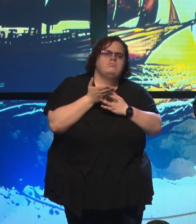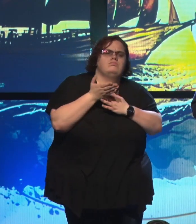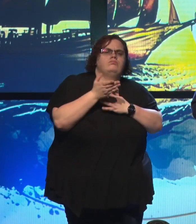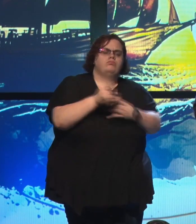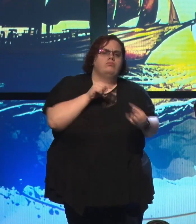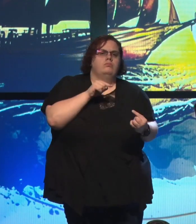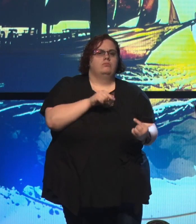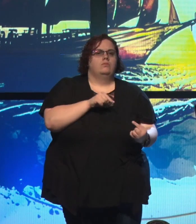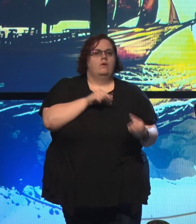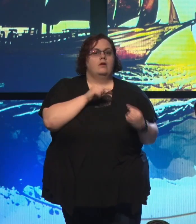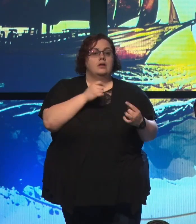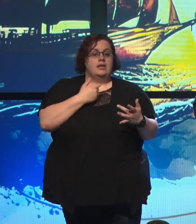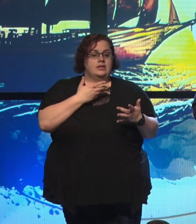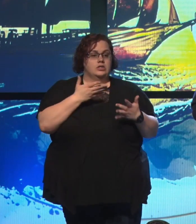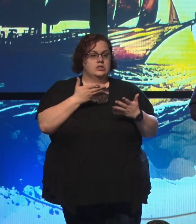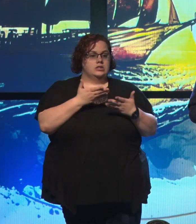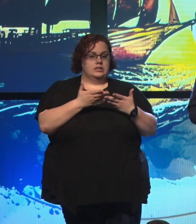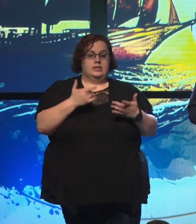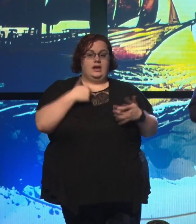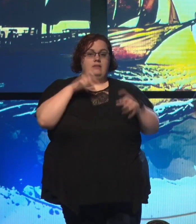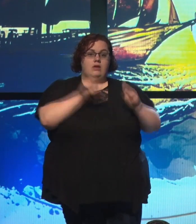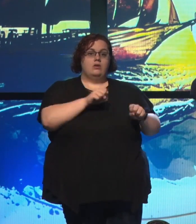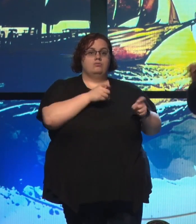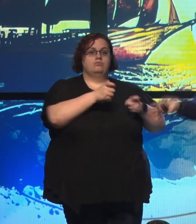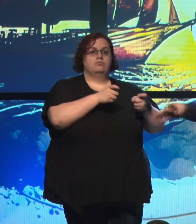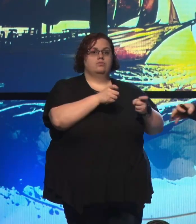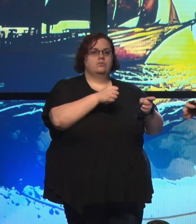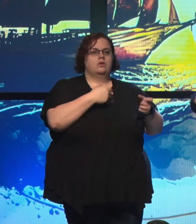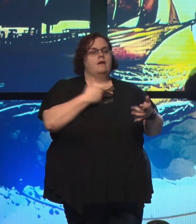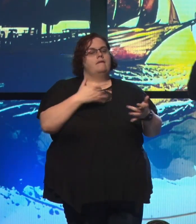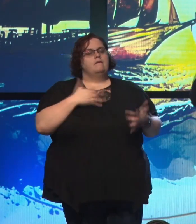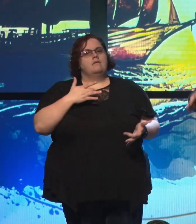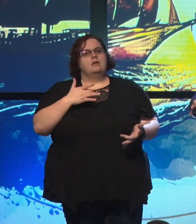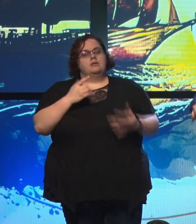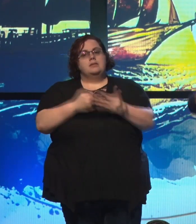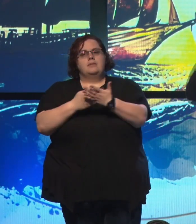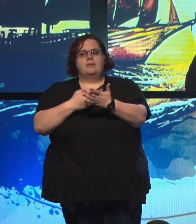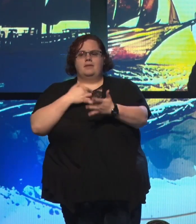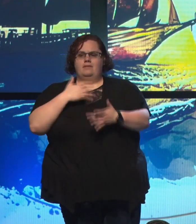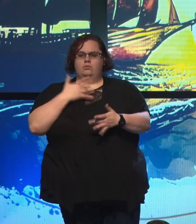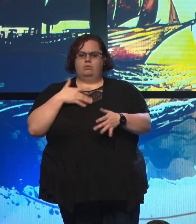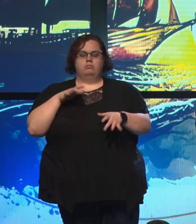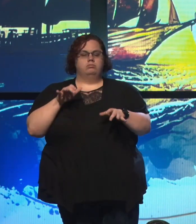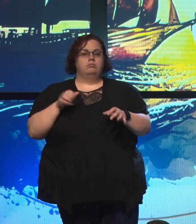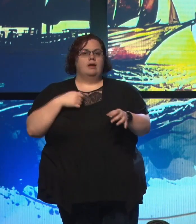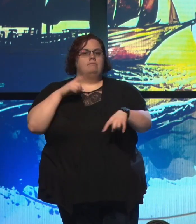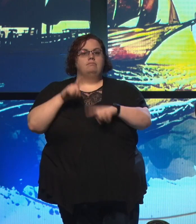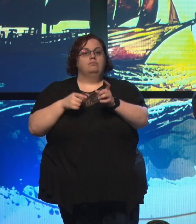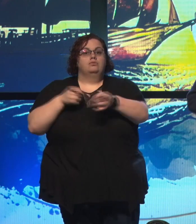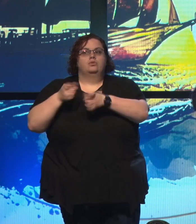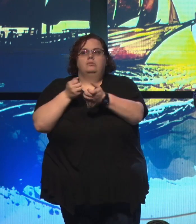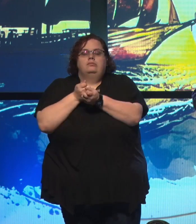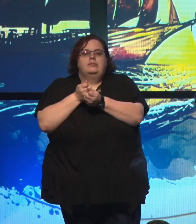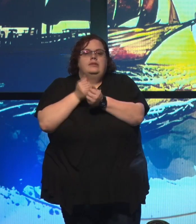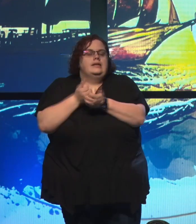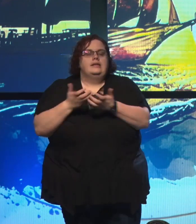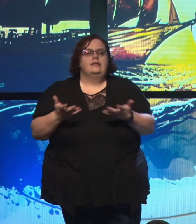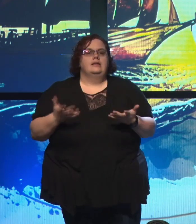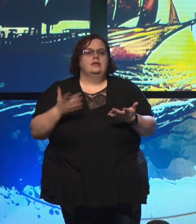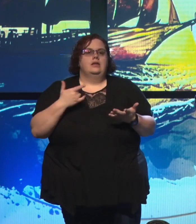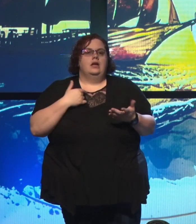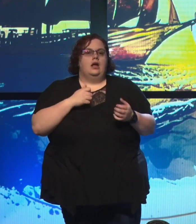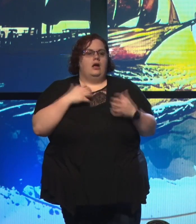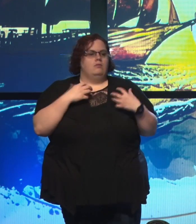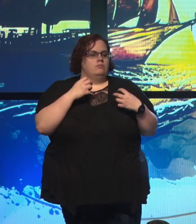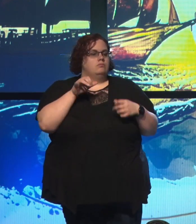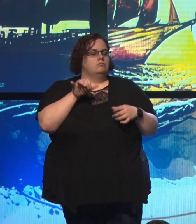Because there are things I can control. Sometimes we feel a circumstance, everything's out of our control, and if we'll just pause and go, okay, what can I control? Bravery starts to build up, and we go, oh, I